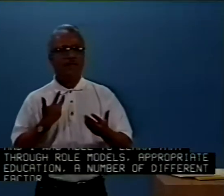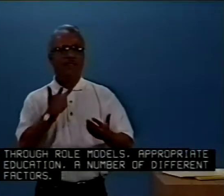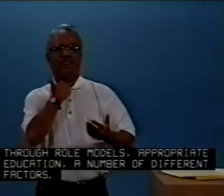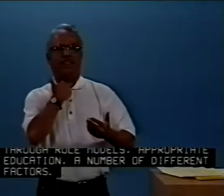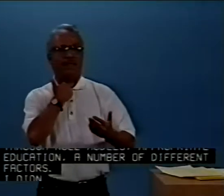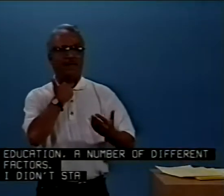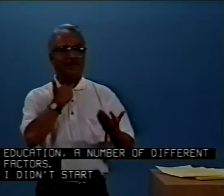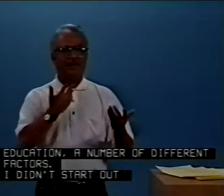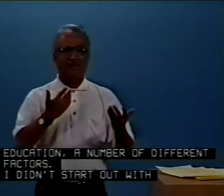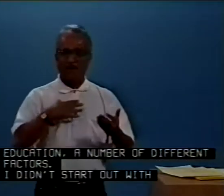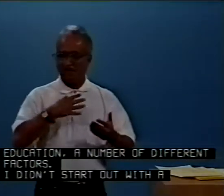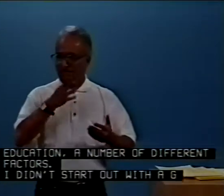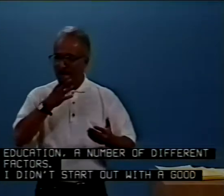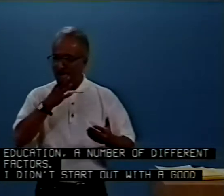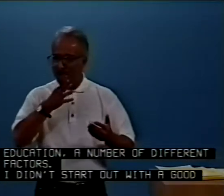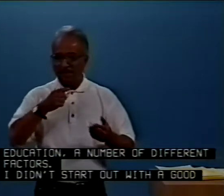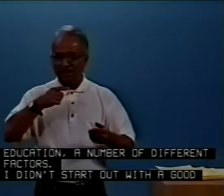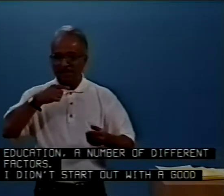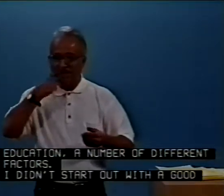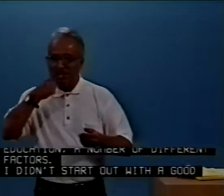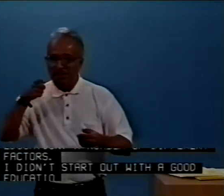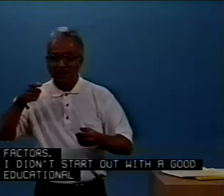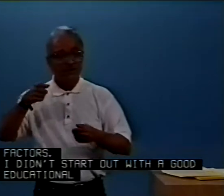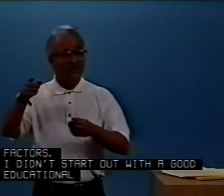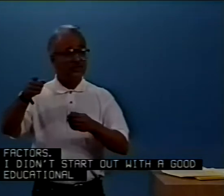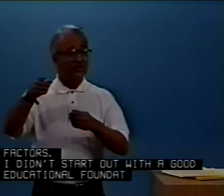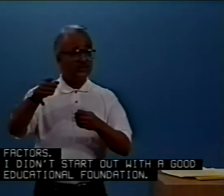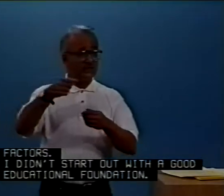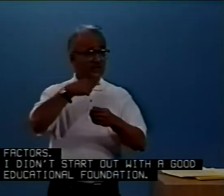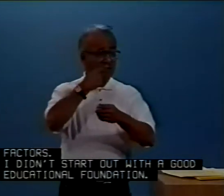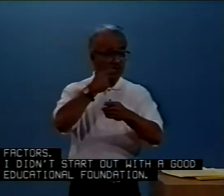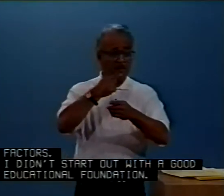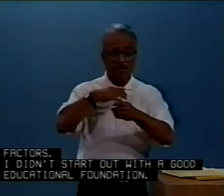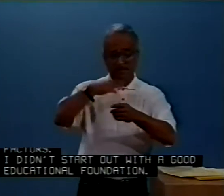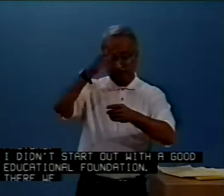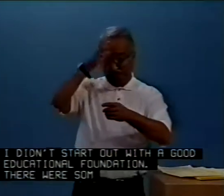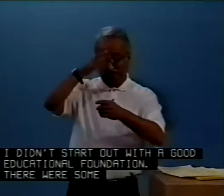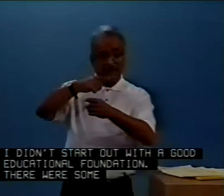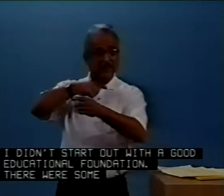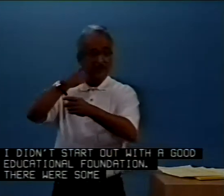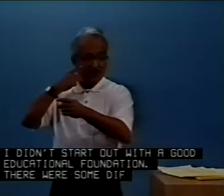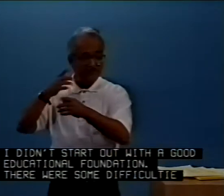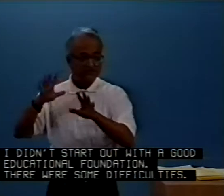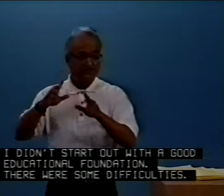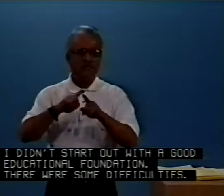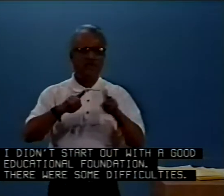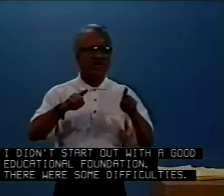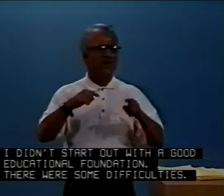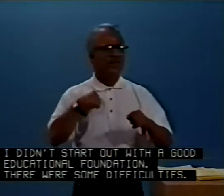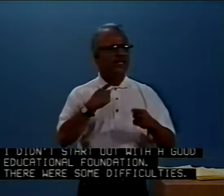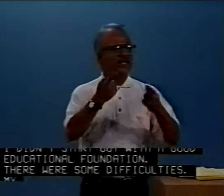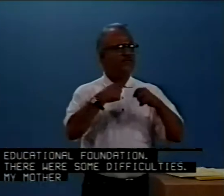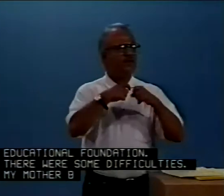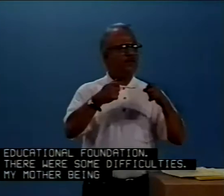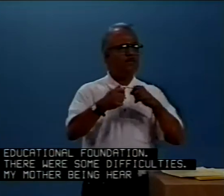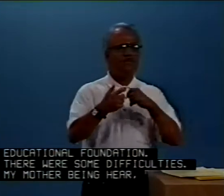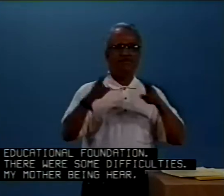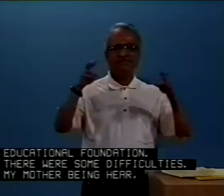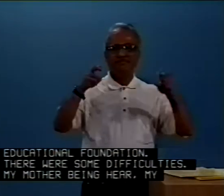educational foundation. There were some difficulties, my mother being hearing, My dad also. We